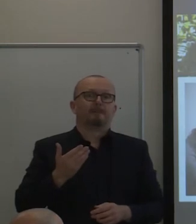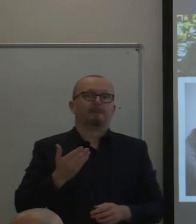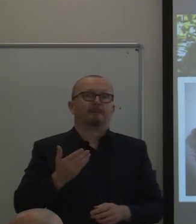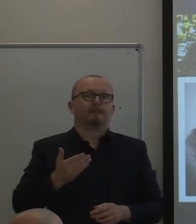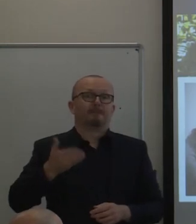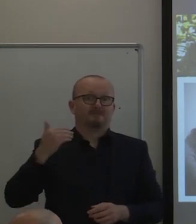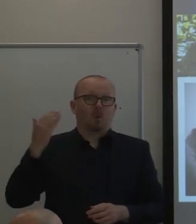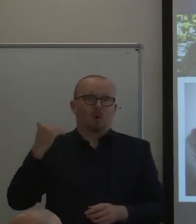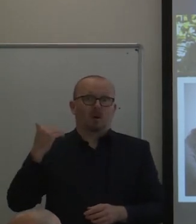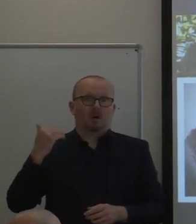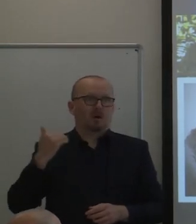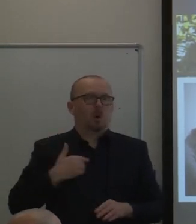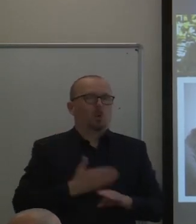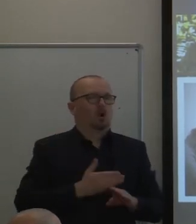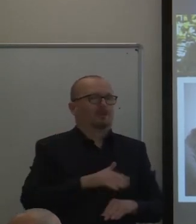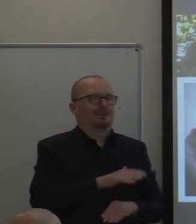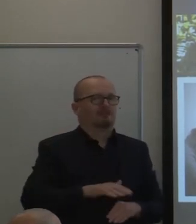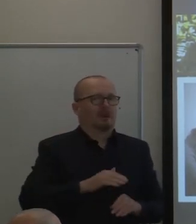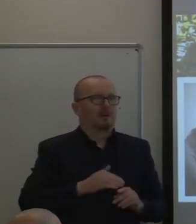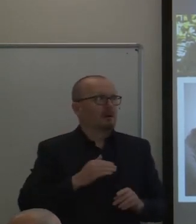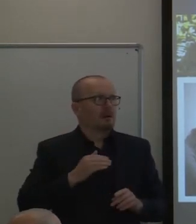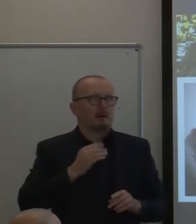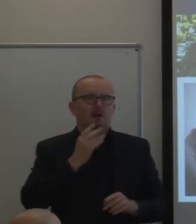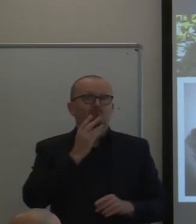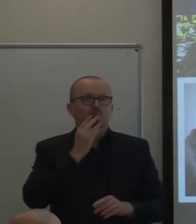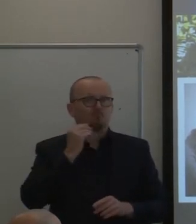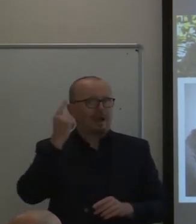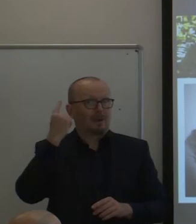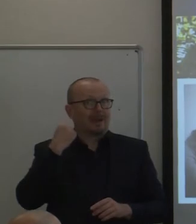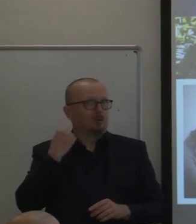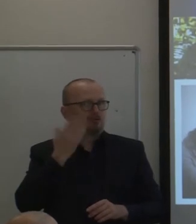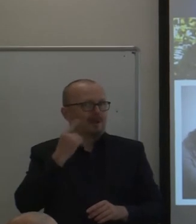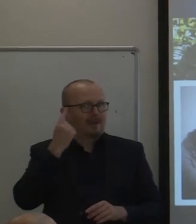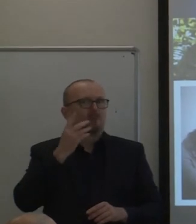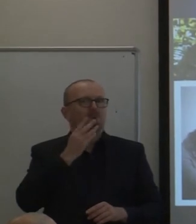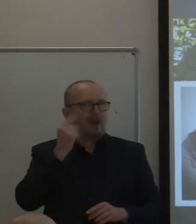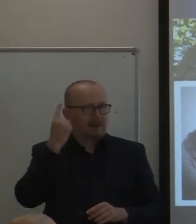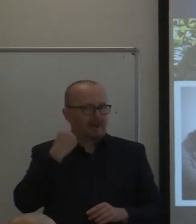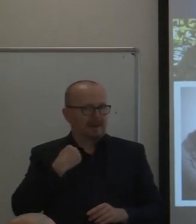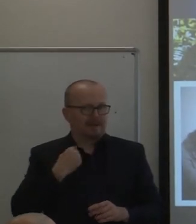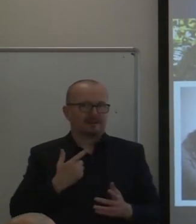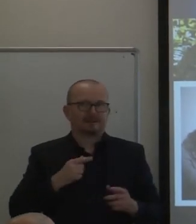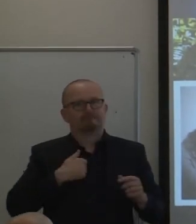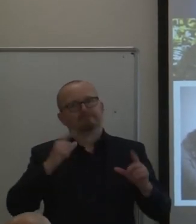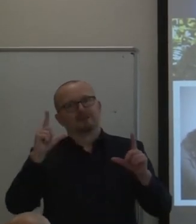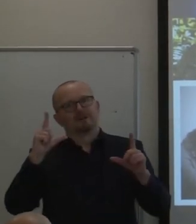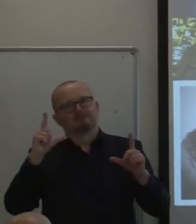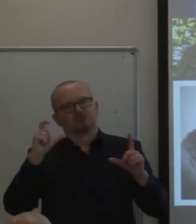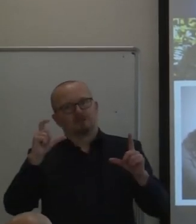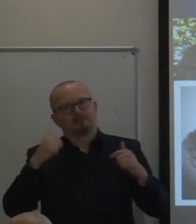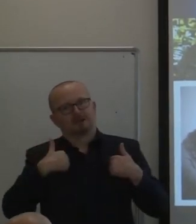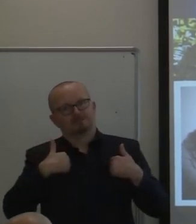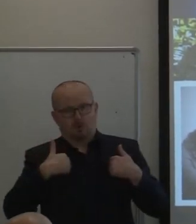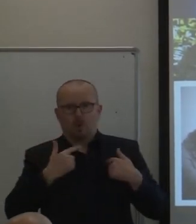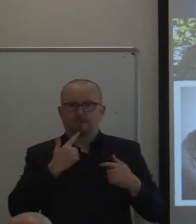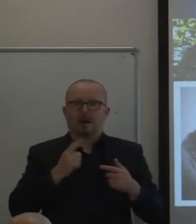photographer every now and then. I even left the country once and put it on my little departure card as I went through the airport. It doesn't happen these days.